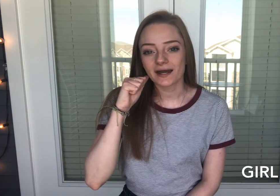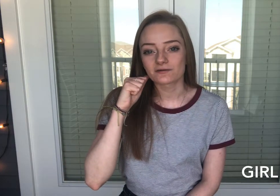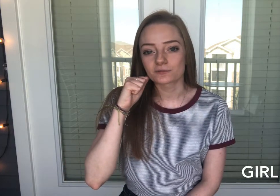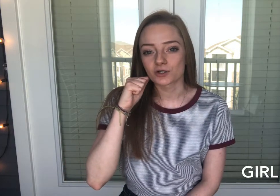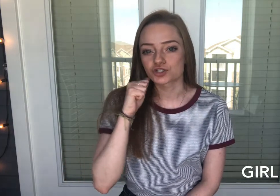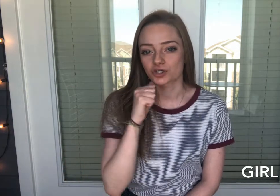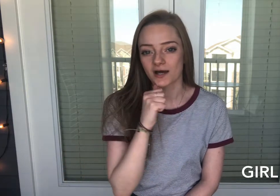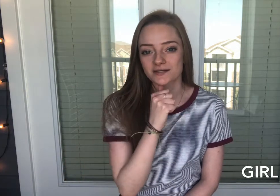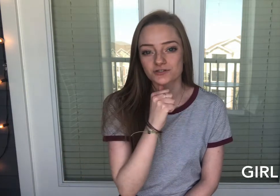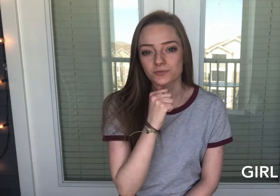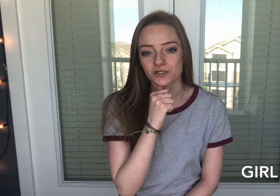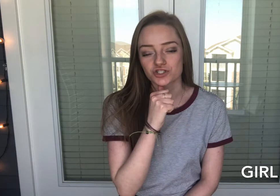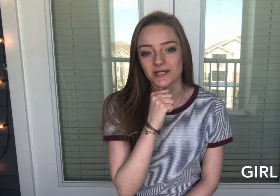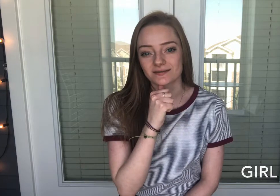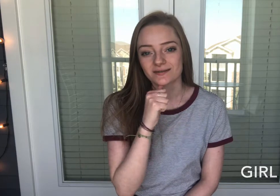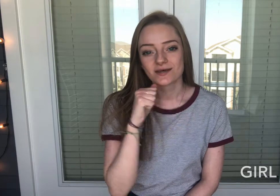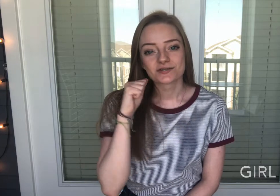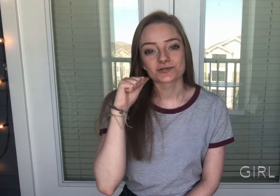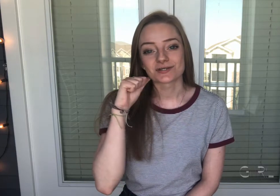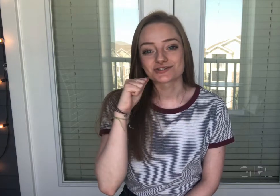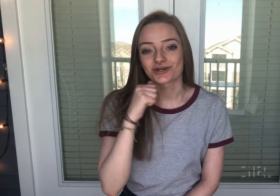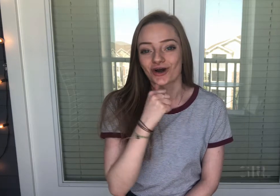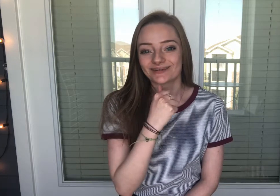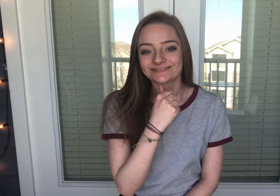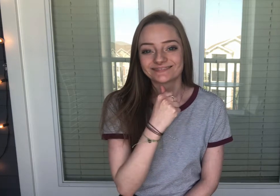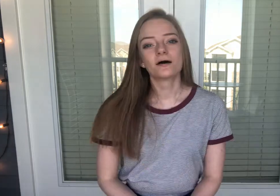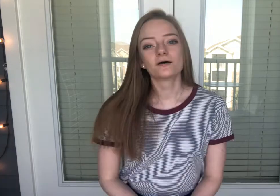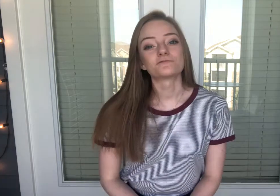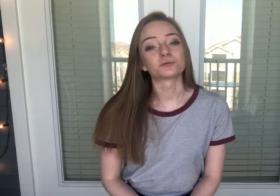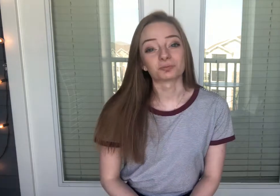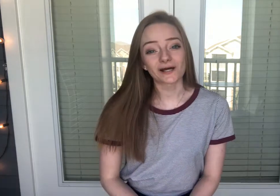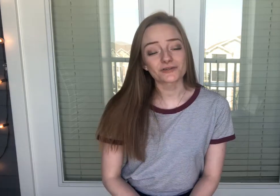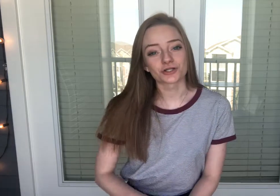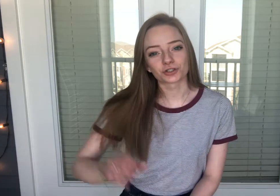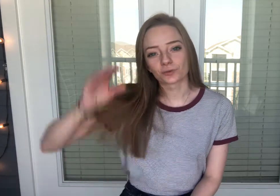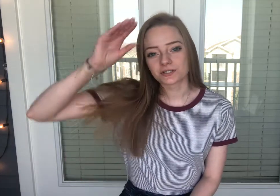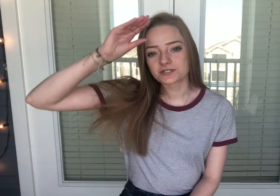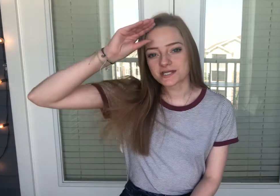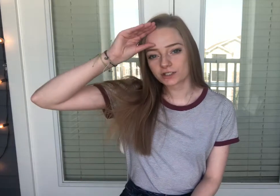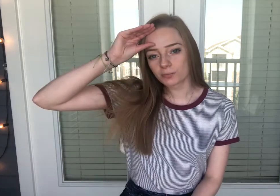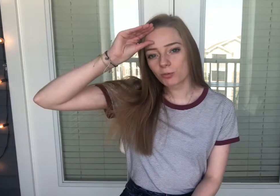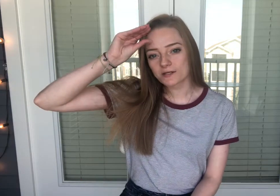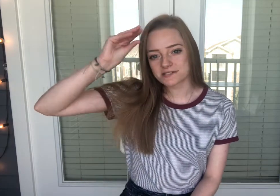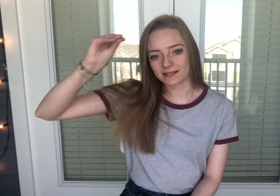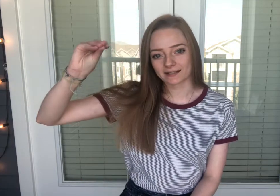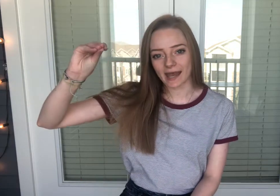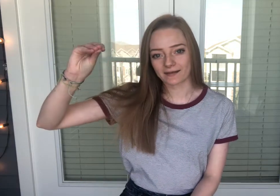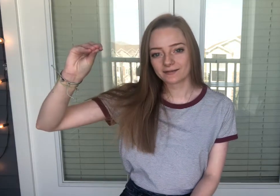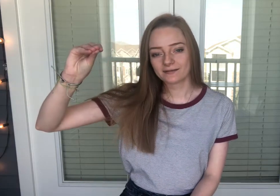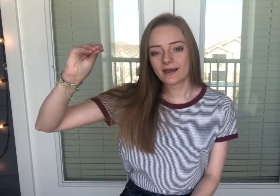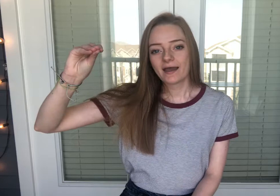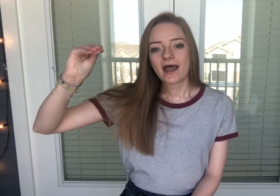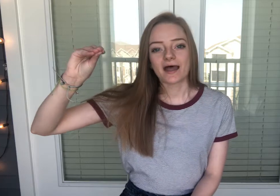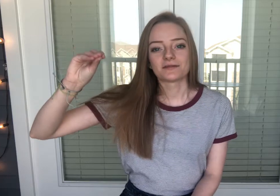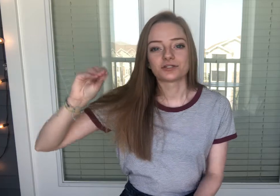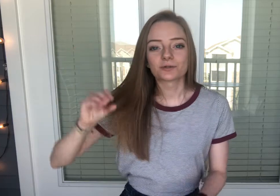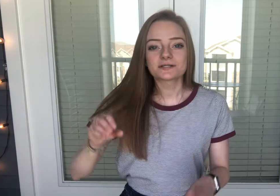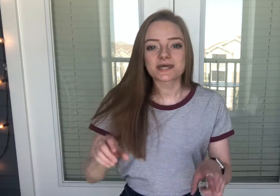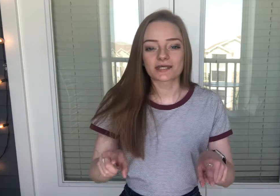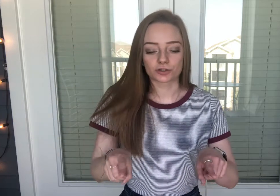of from our jaw down to our chin. So that's girl. For brother, you're going to take your boy sign again, and then you can take your